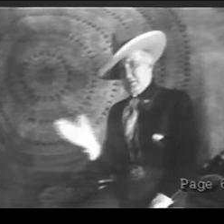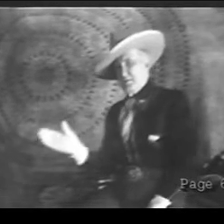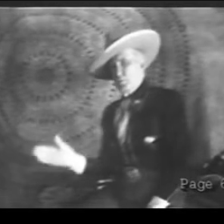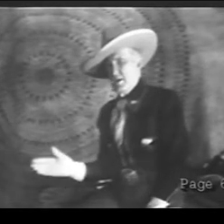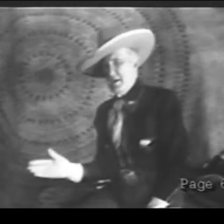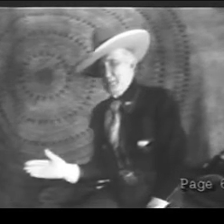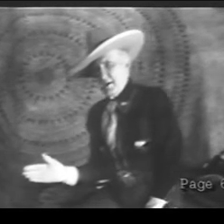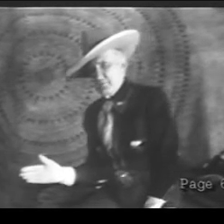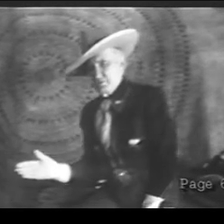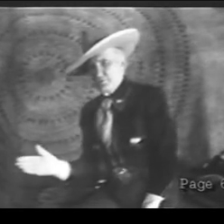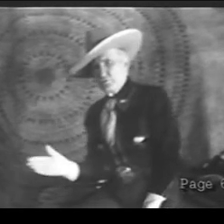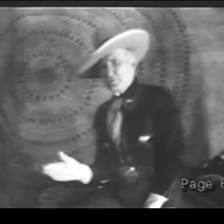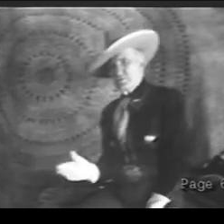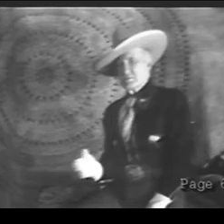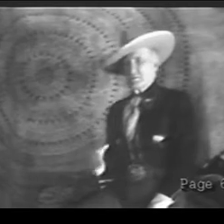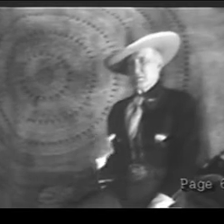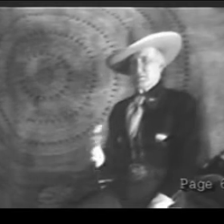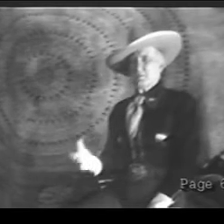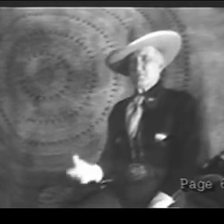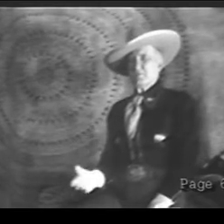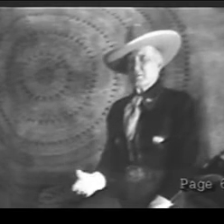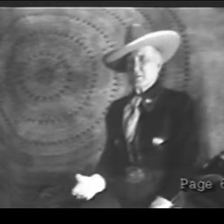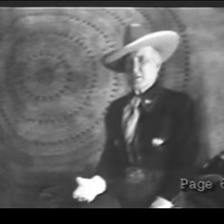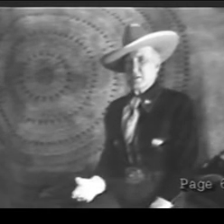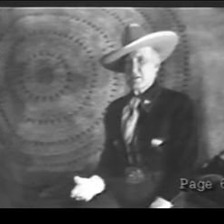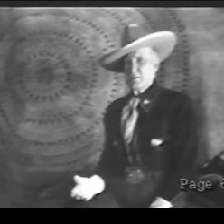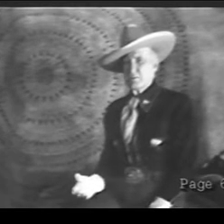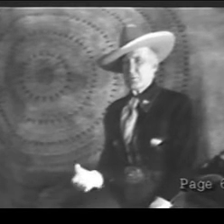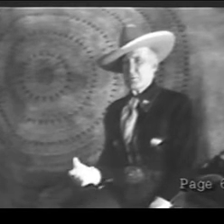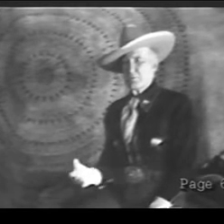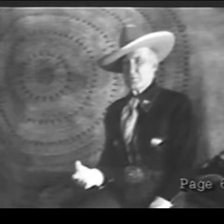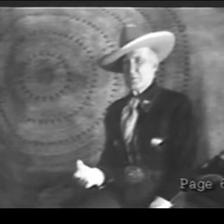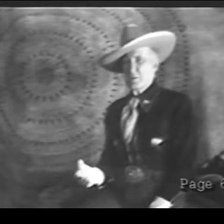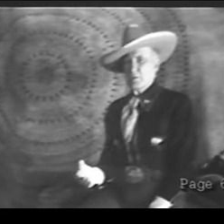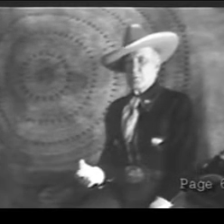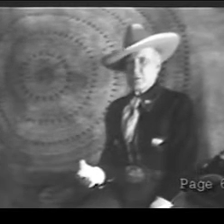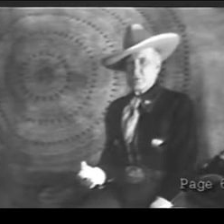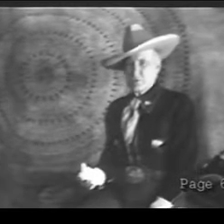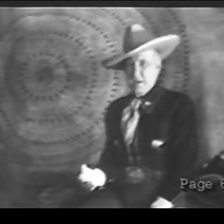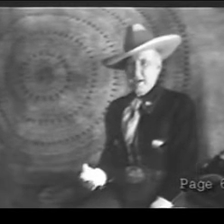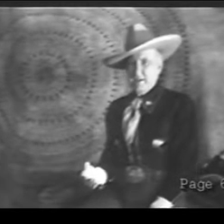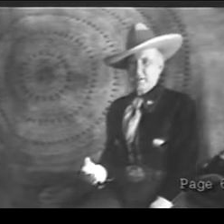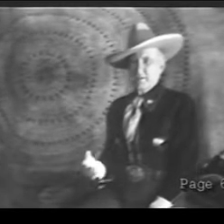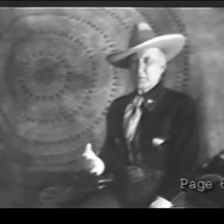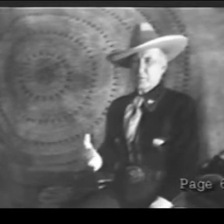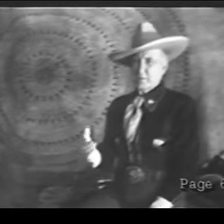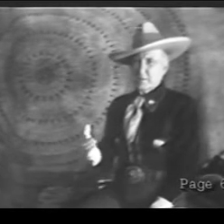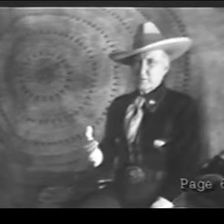date way back for different reasons. Some have given it that the young Indians, when they were first married, were rather shy, were a little